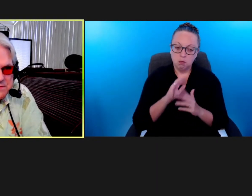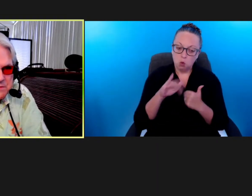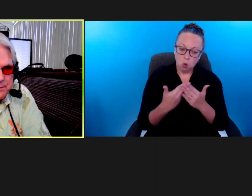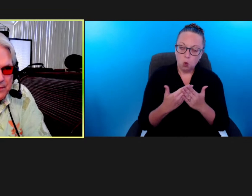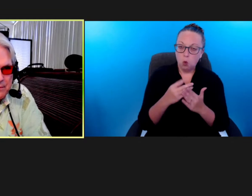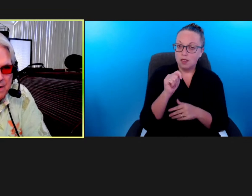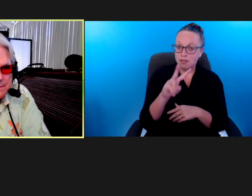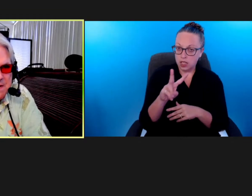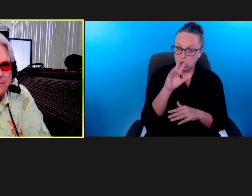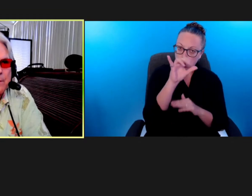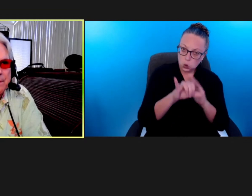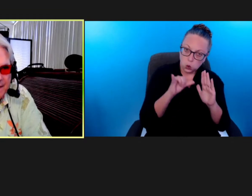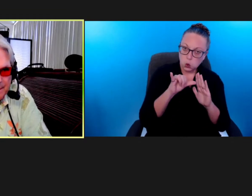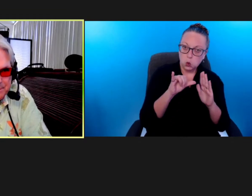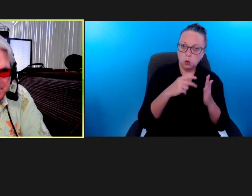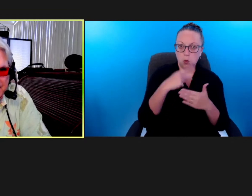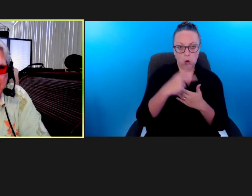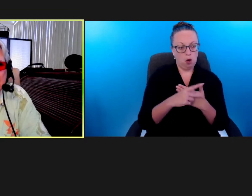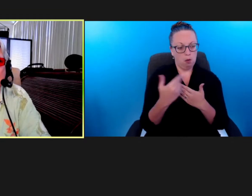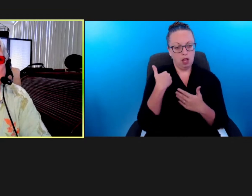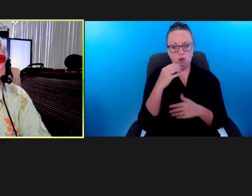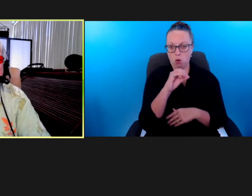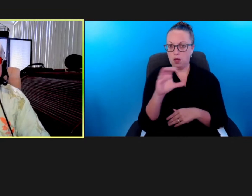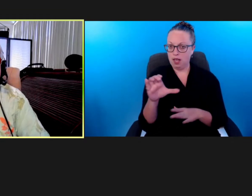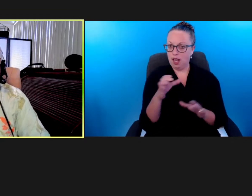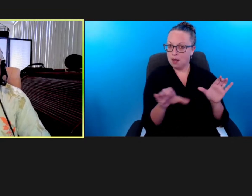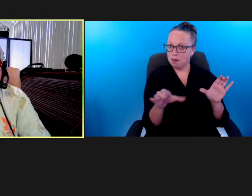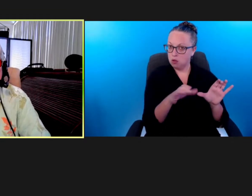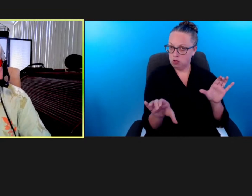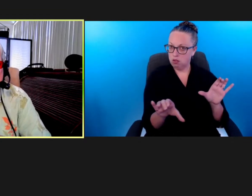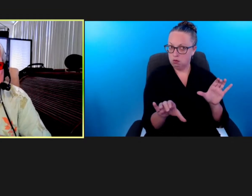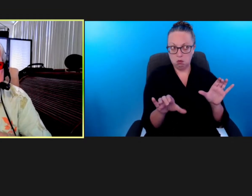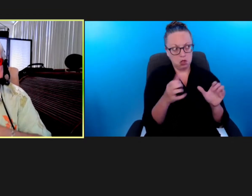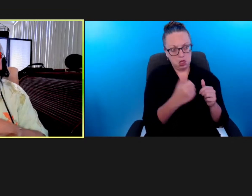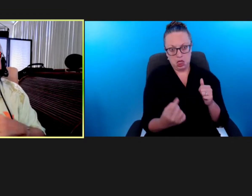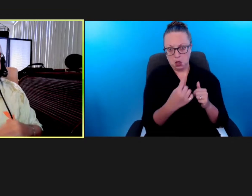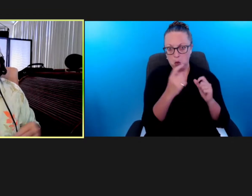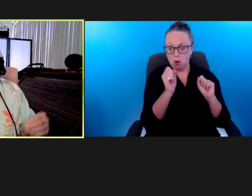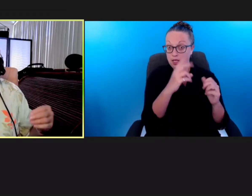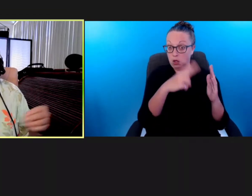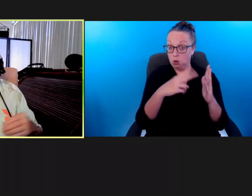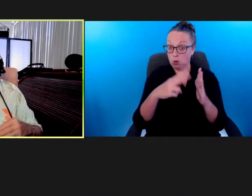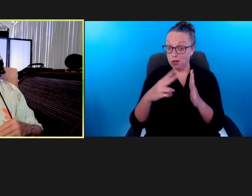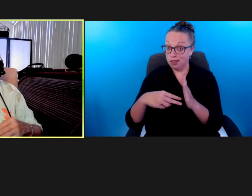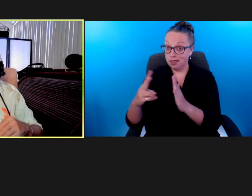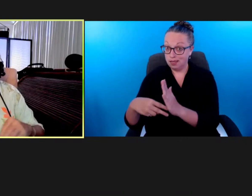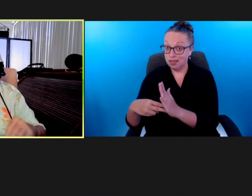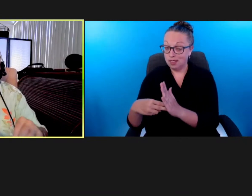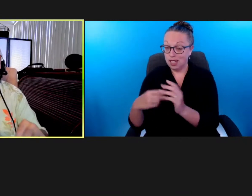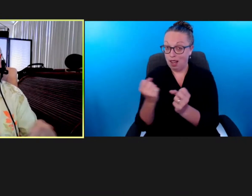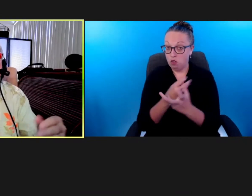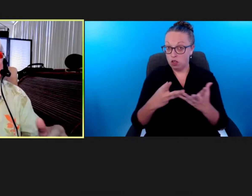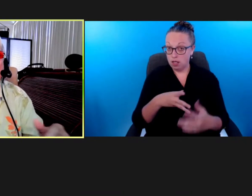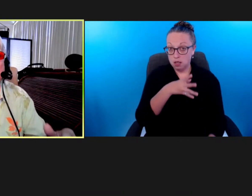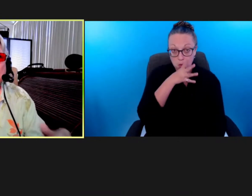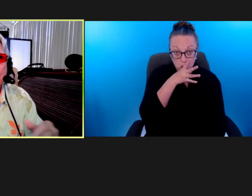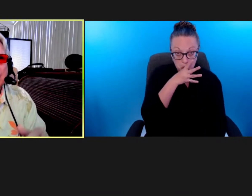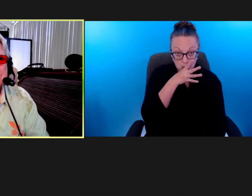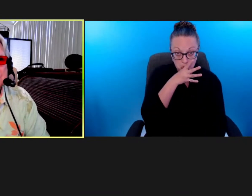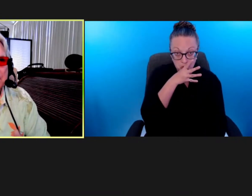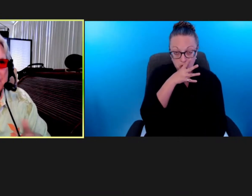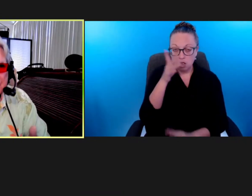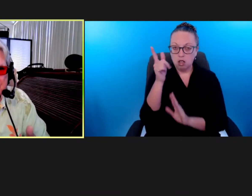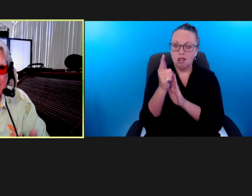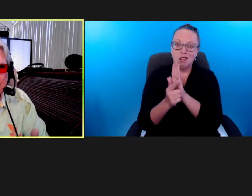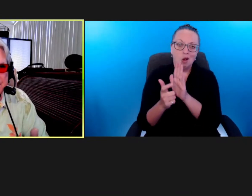and YouTube programs have open captioning, allowing anyone to read the text that's being spoken, the law